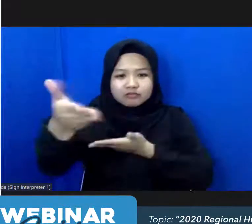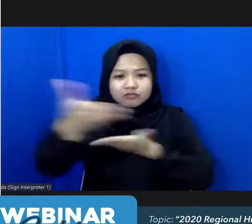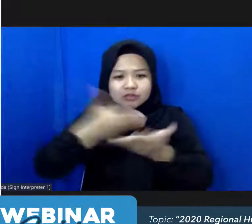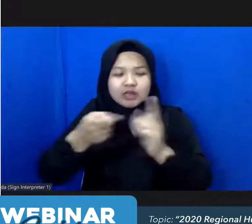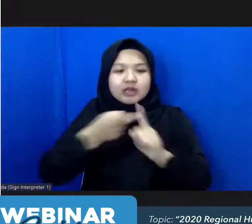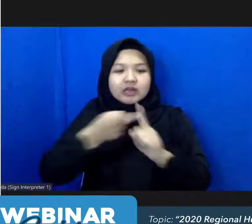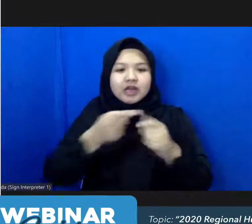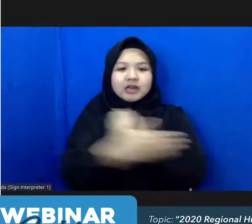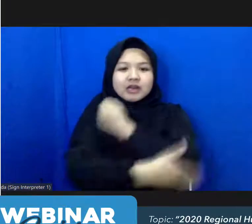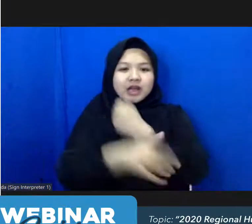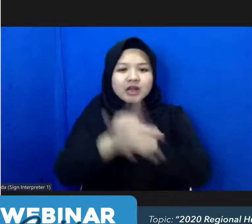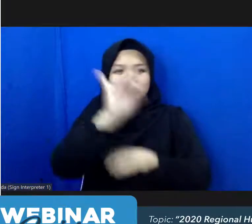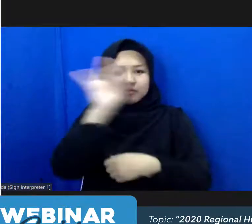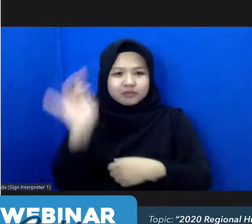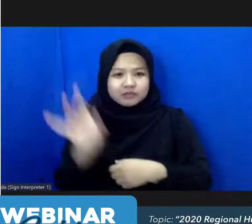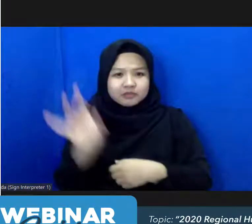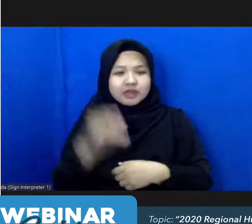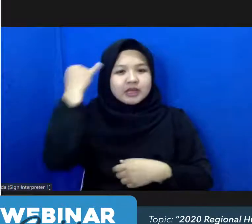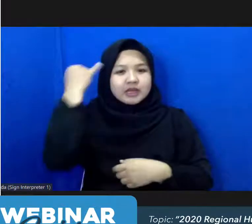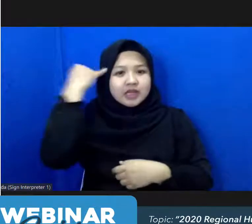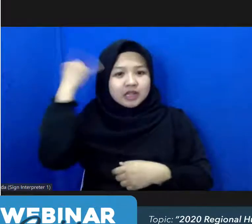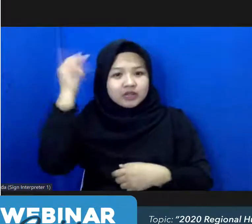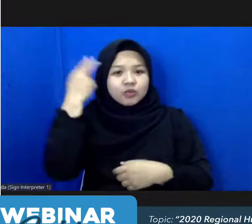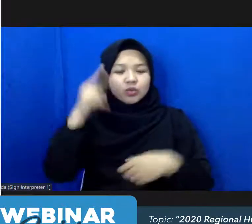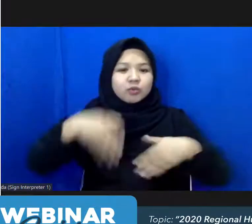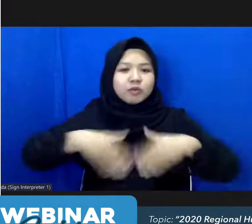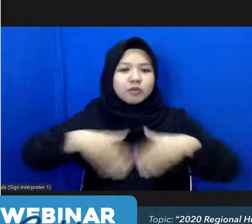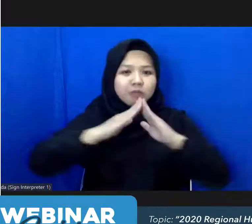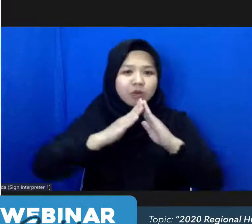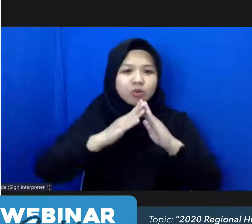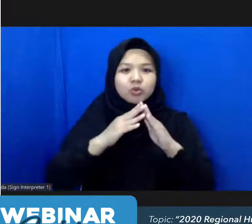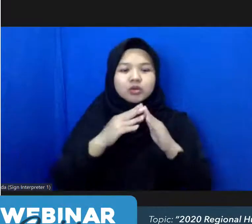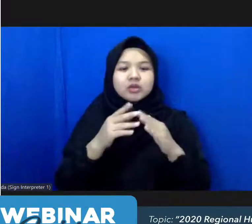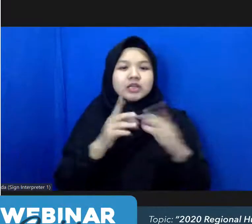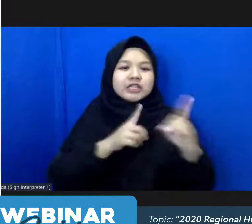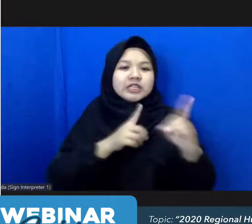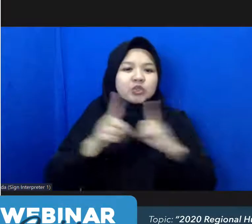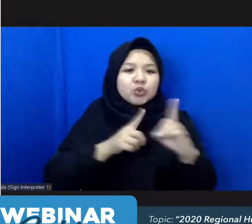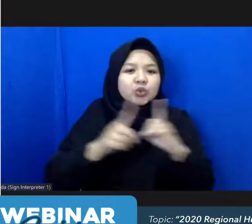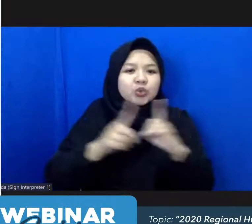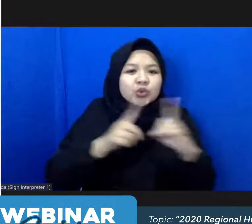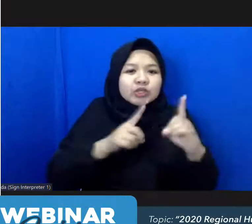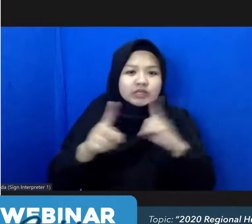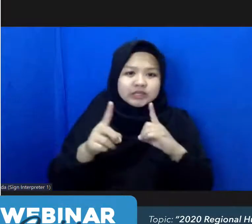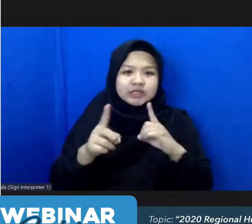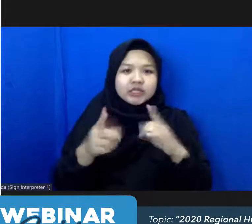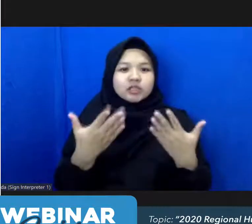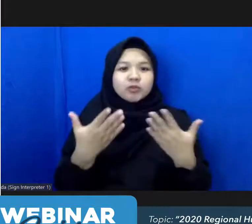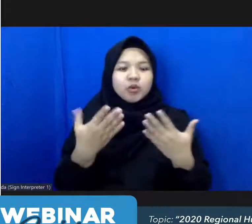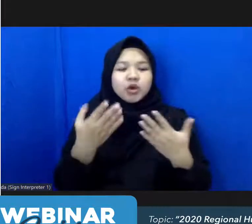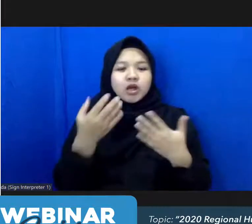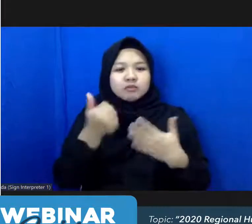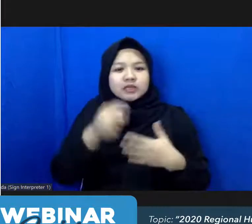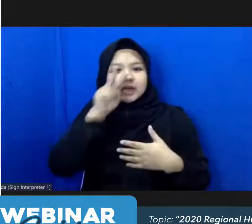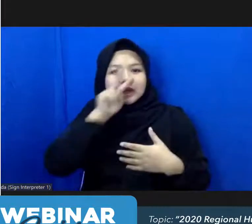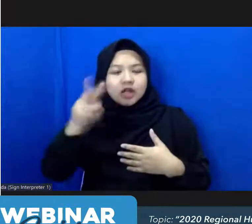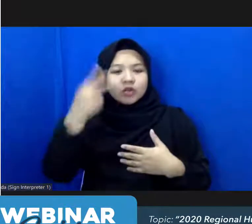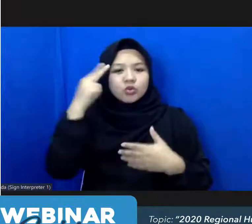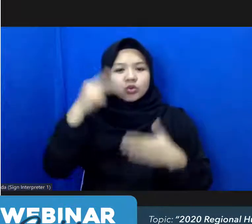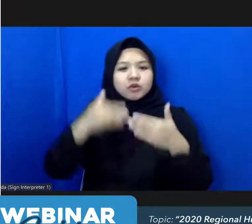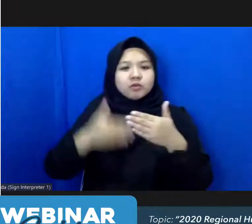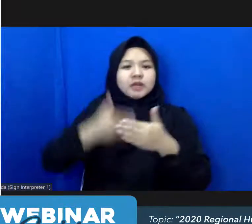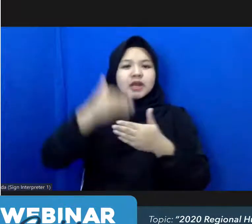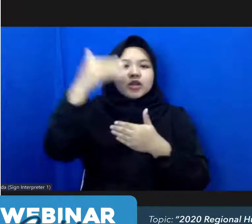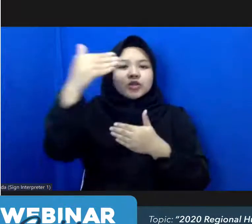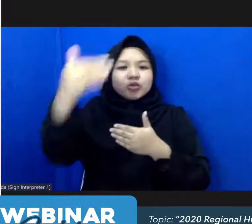and taken the initiative to set these up and have these discussions. And I think one of the things hopefully we'll see in that moving forward is that